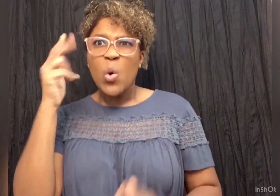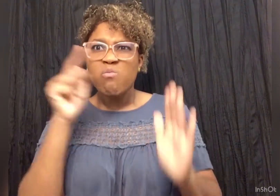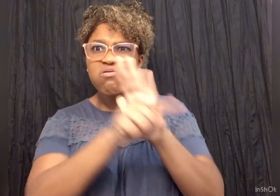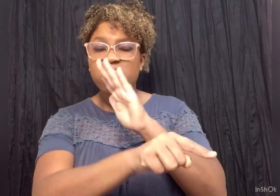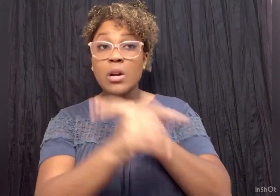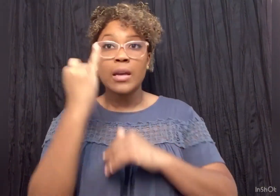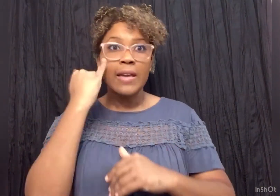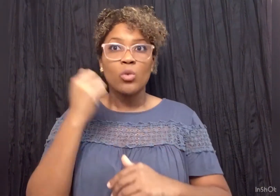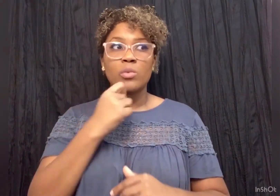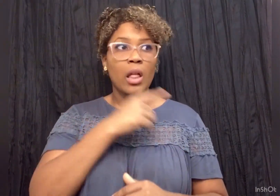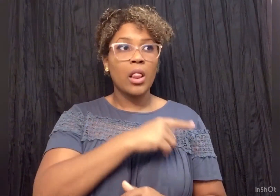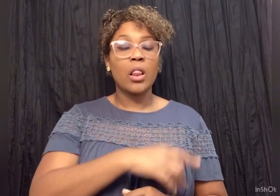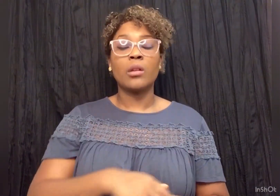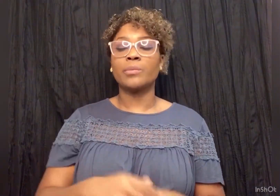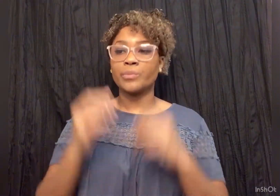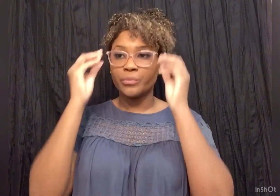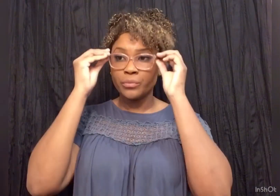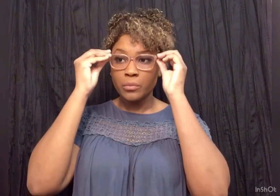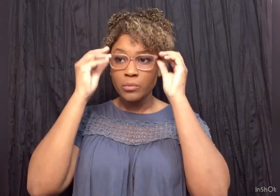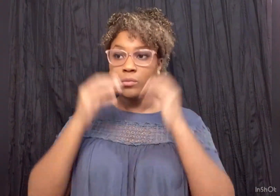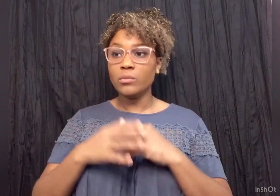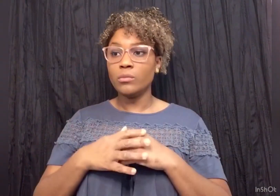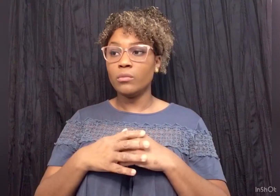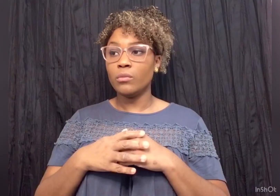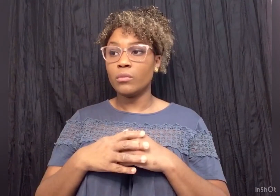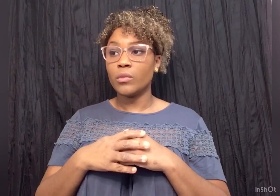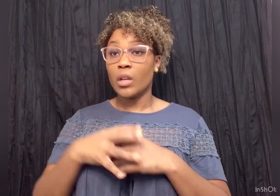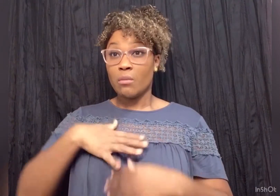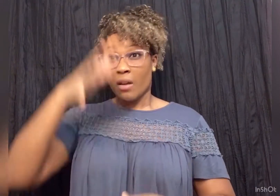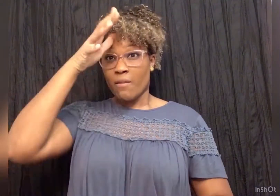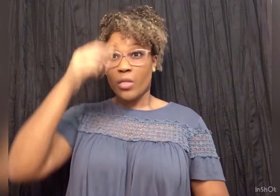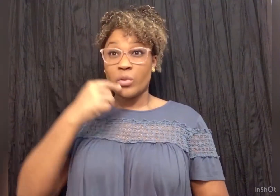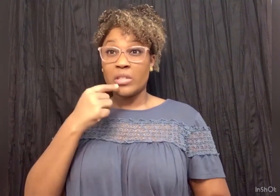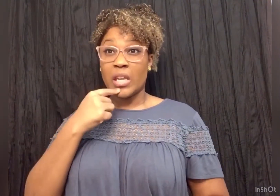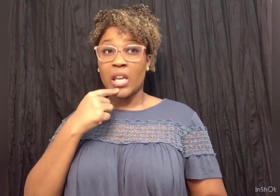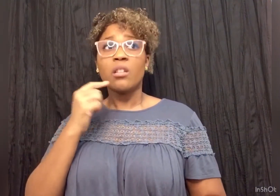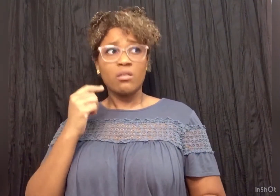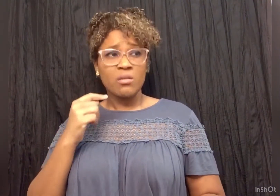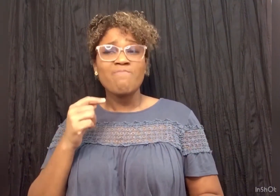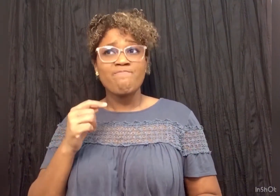"There are rumors," my father said, his voice breaking,